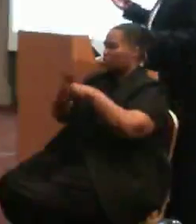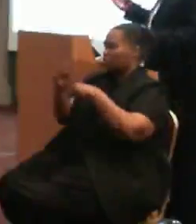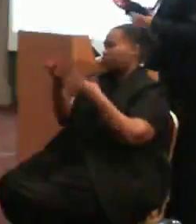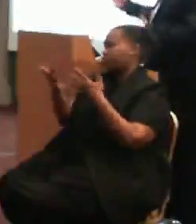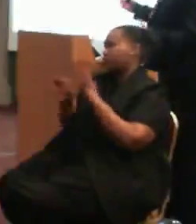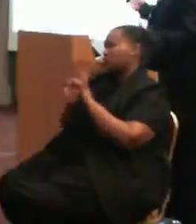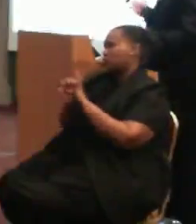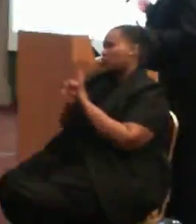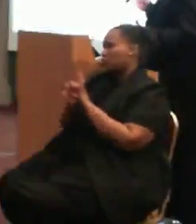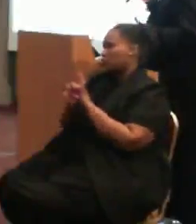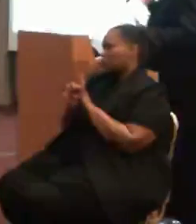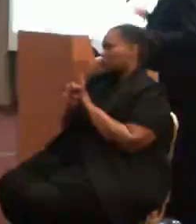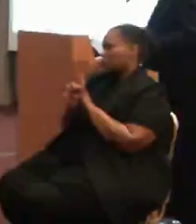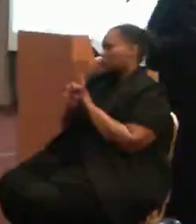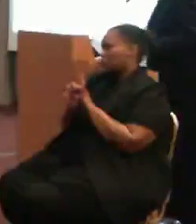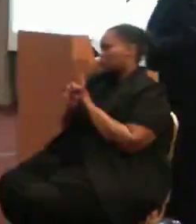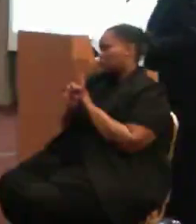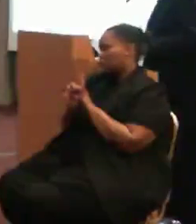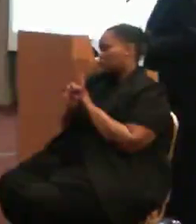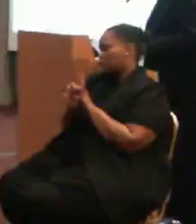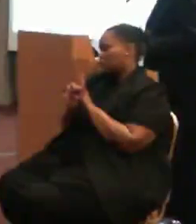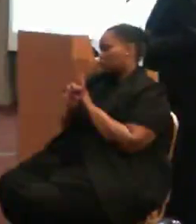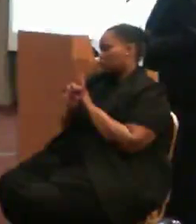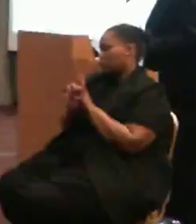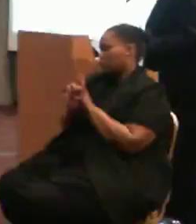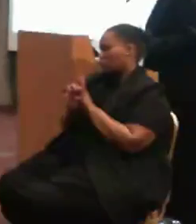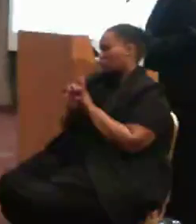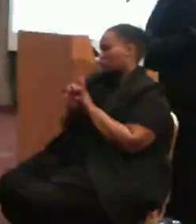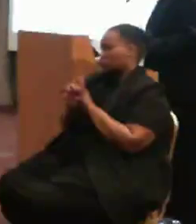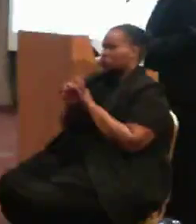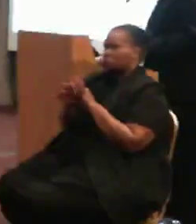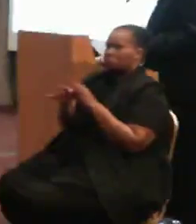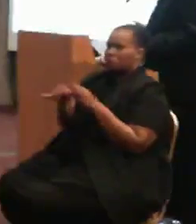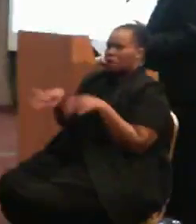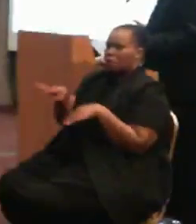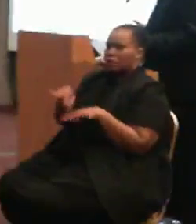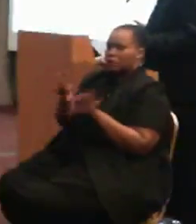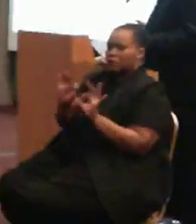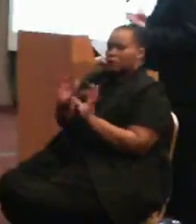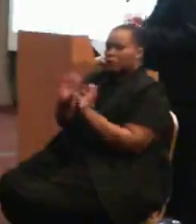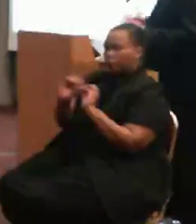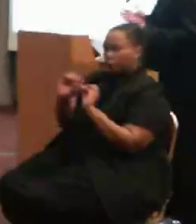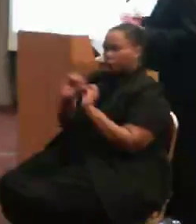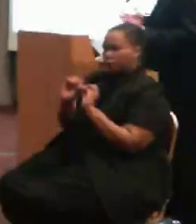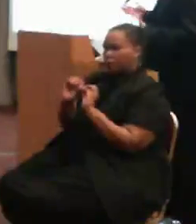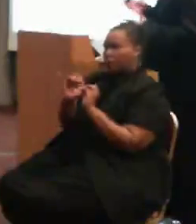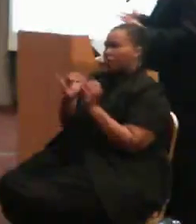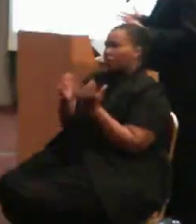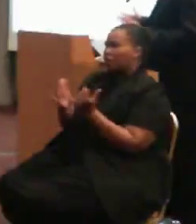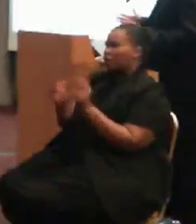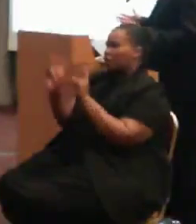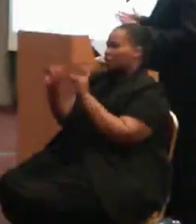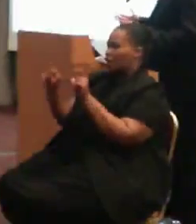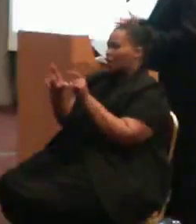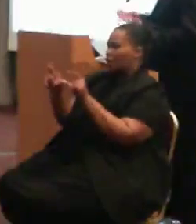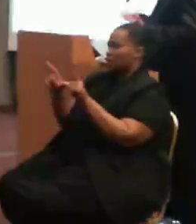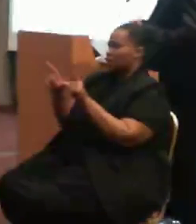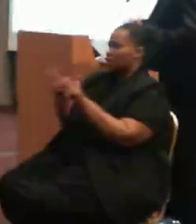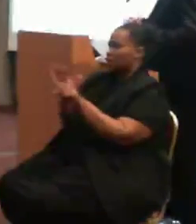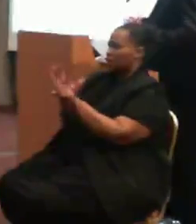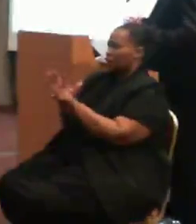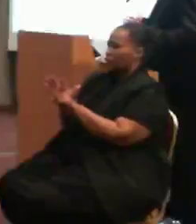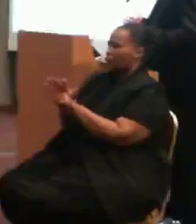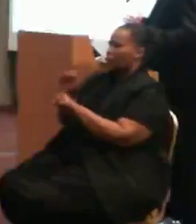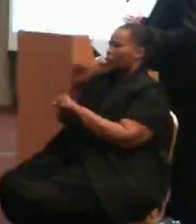let's say Creel is not efficiently run or whatever, If you attack the Eskom license, you attack the whole fleet